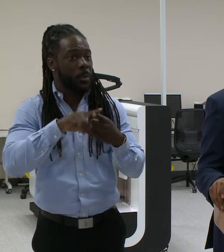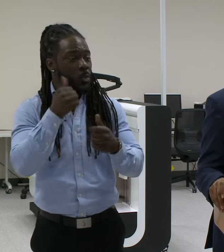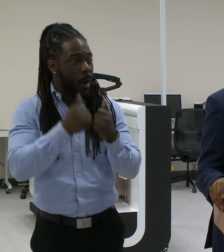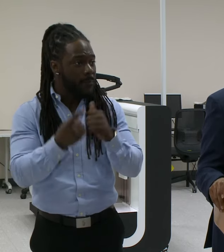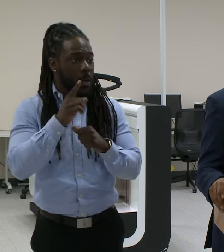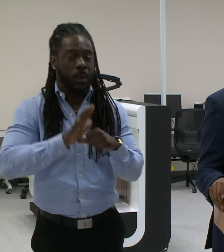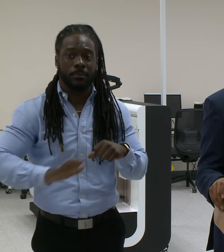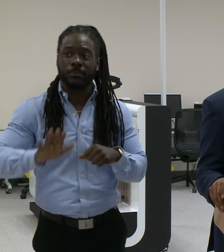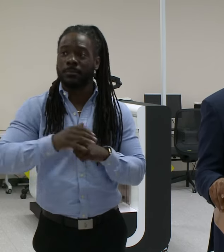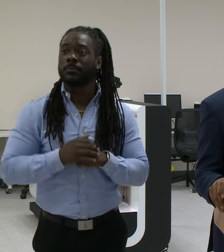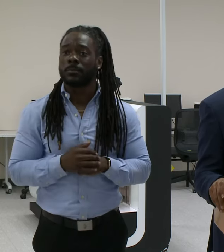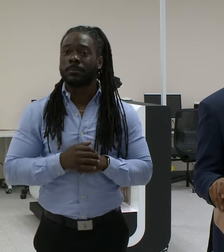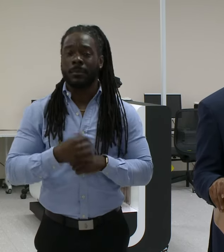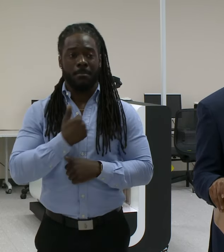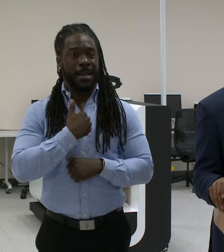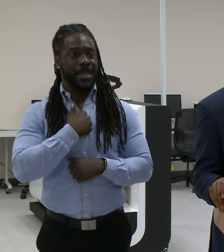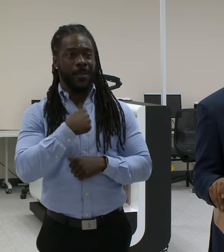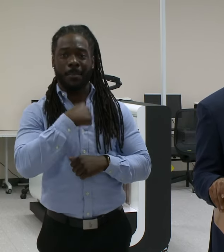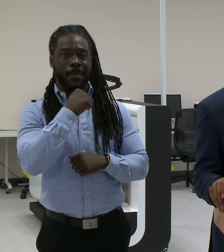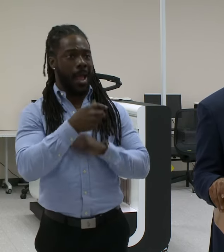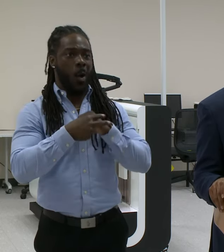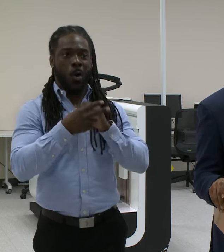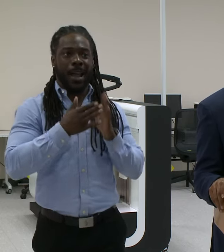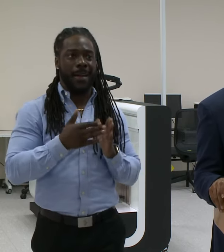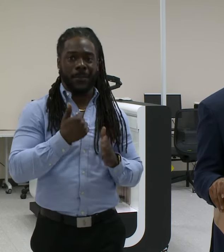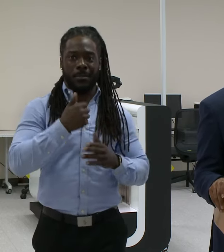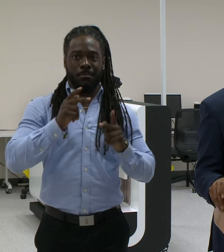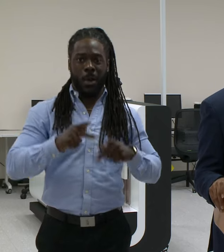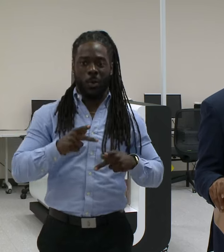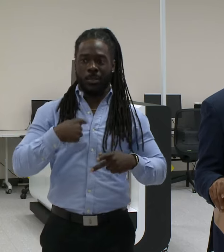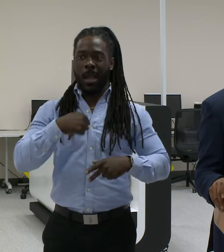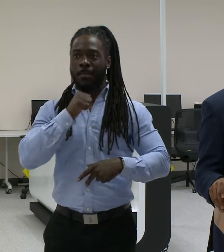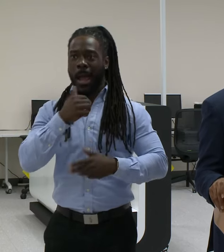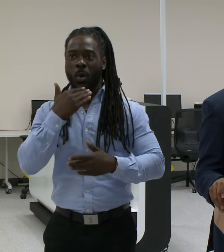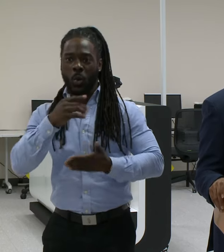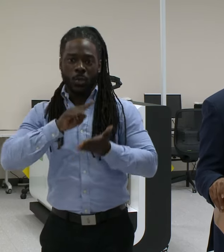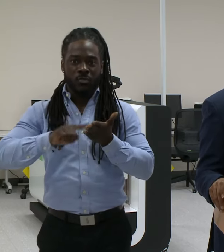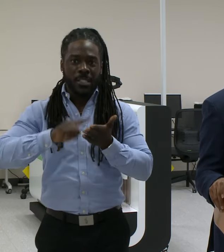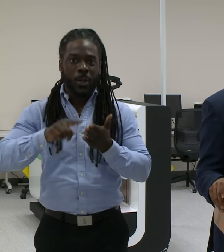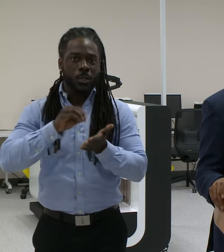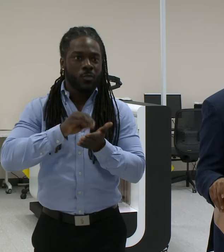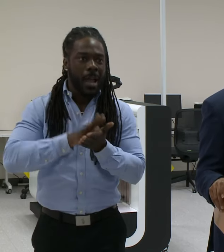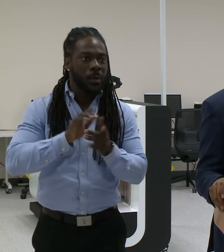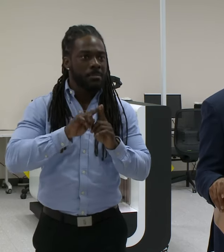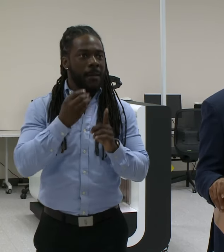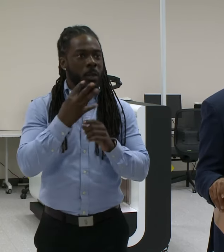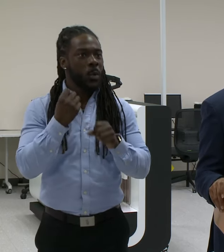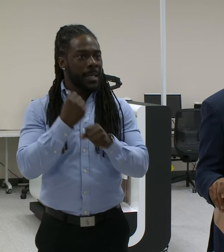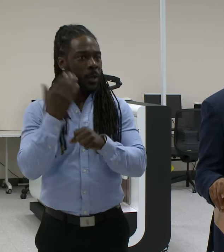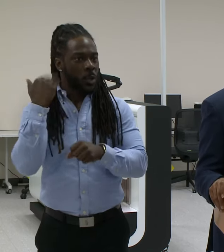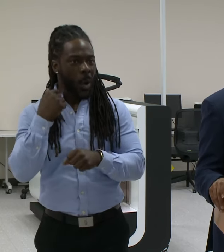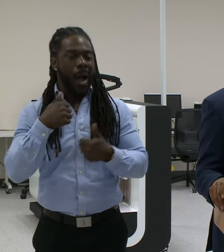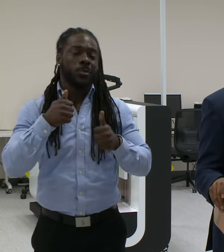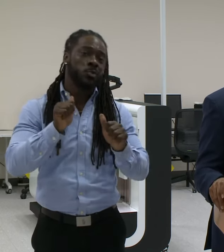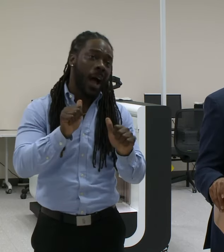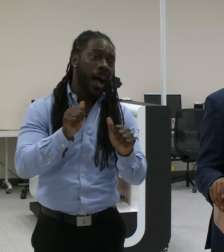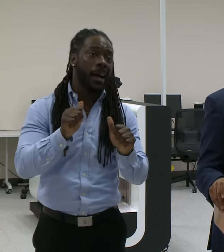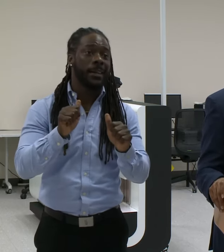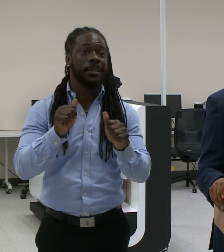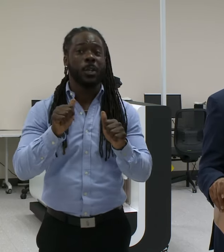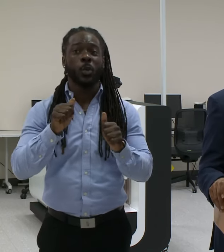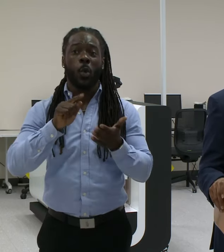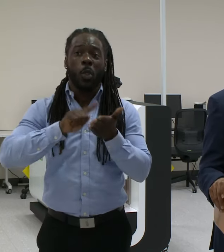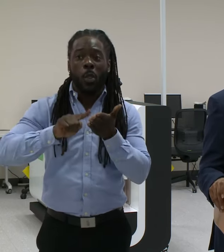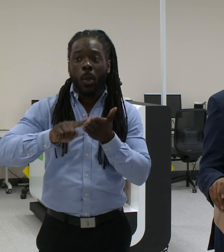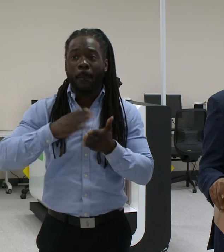around. I'm not an archivist. I'm not really good at researching records. But a few years ago, I took a stab at trying to trace